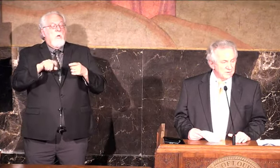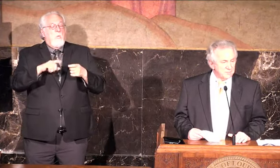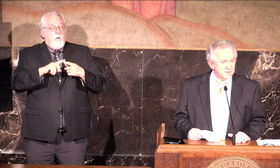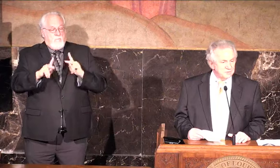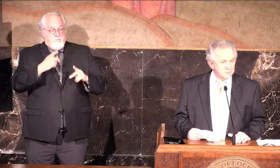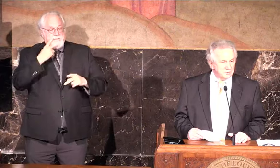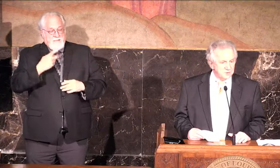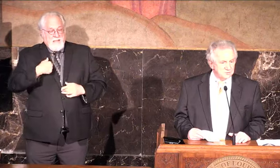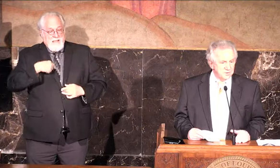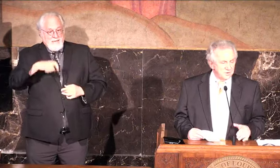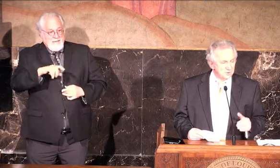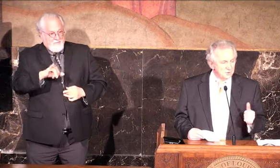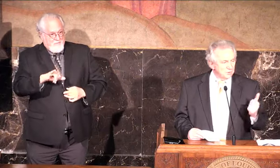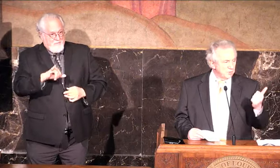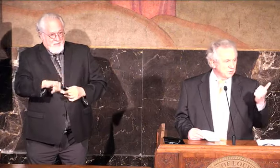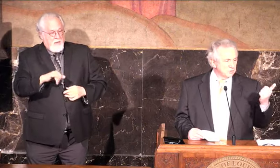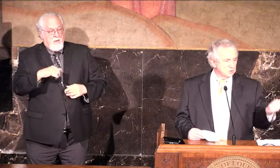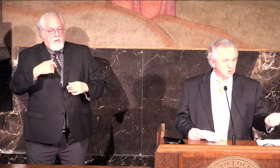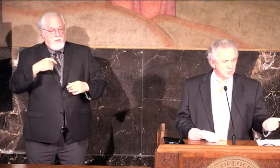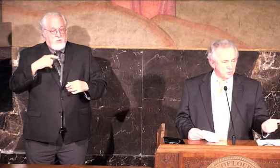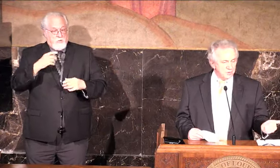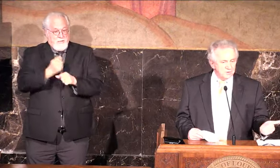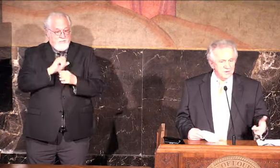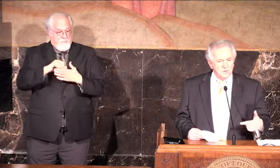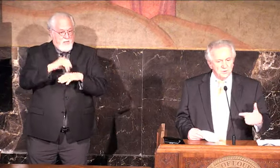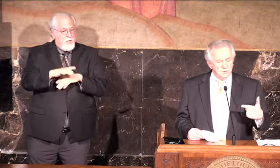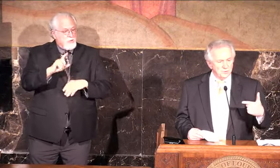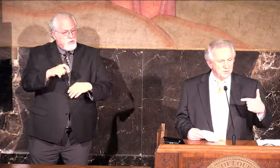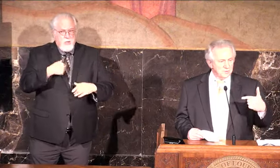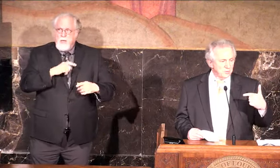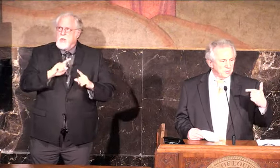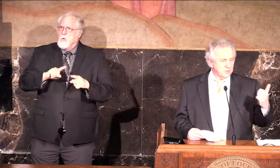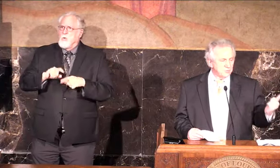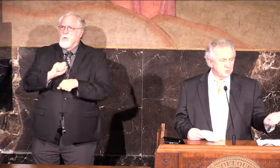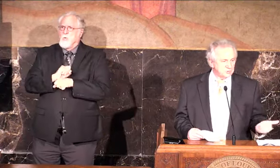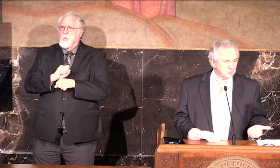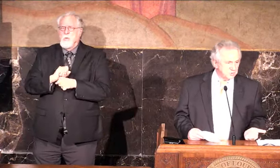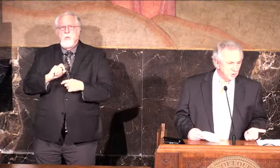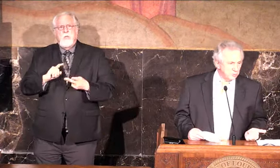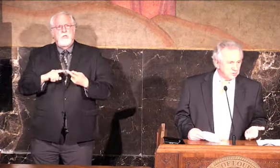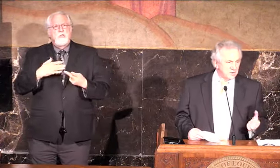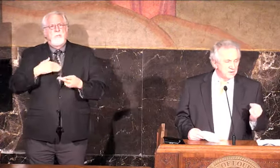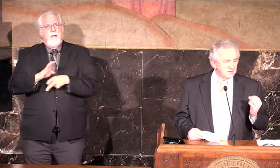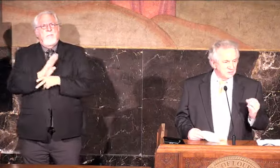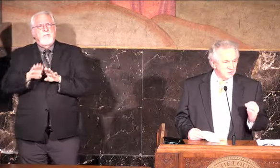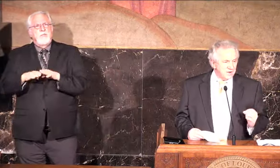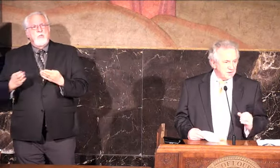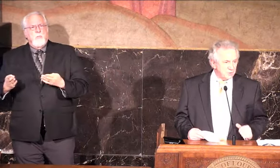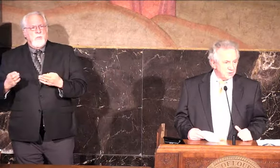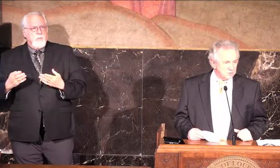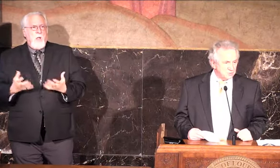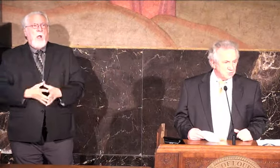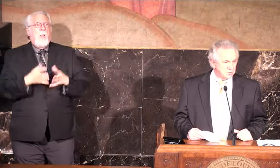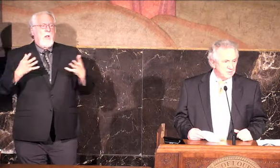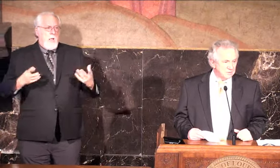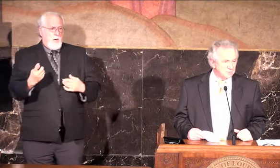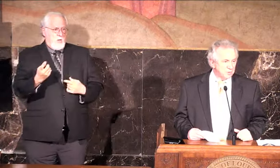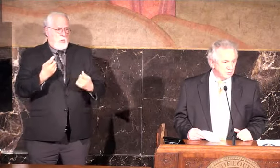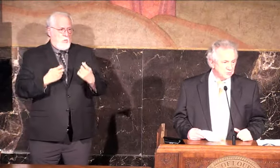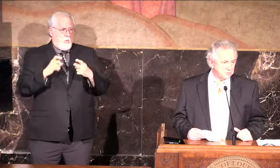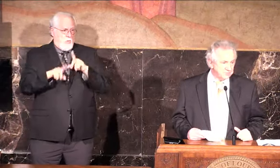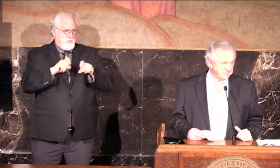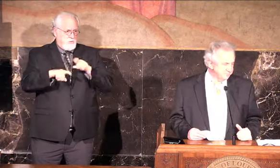on a regular basis, because you don't know whether you should go to work. You don't know whether your business should be open. There's a lot of questions once you